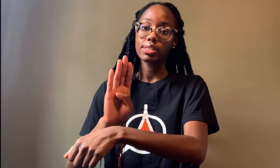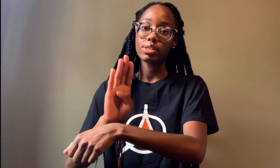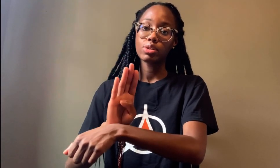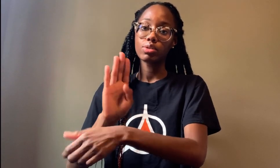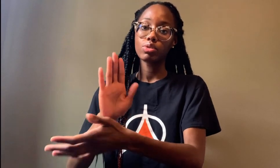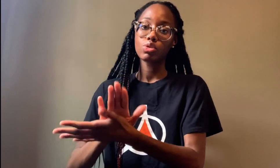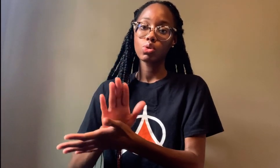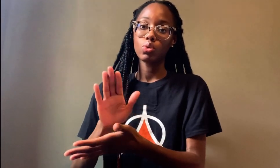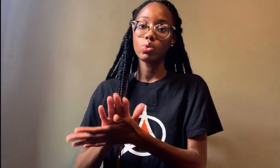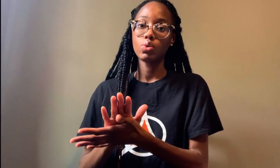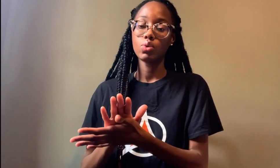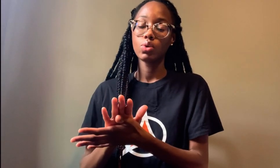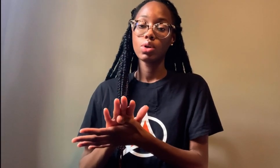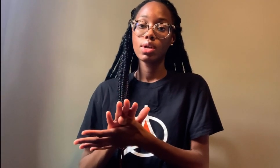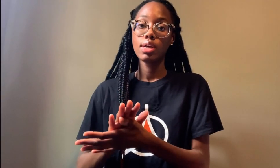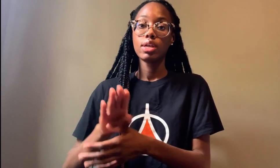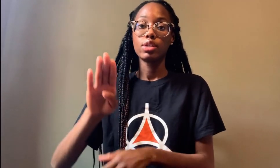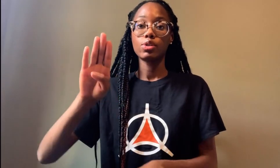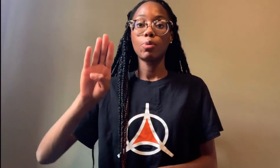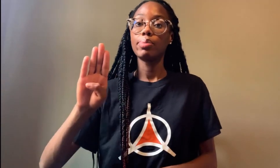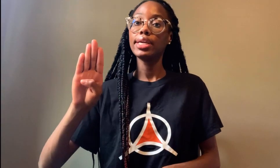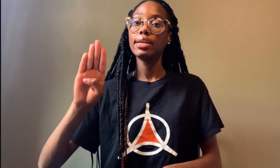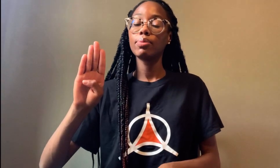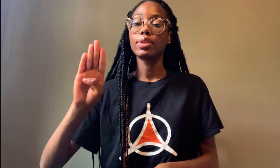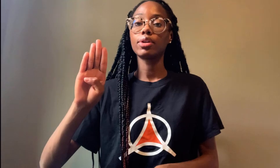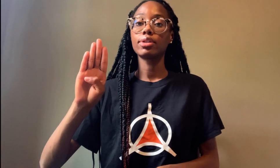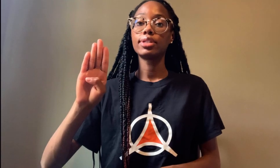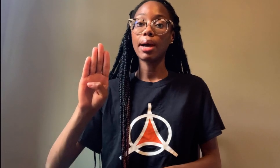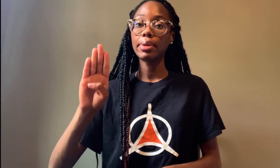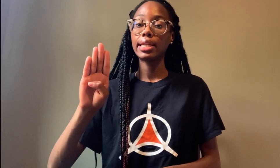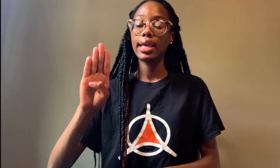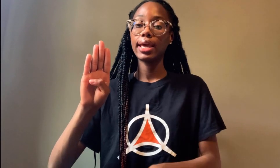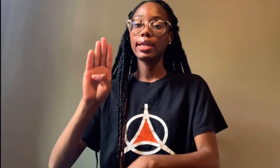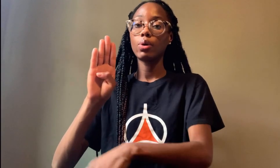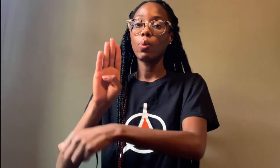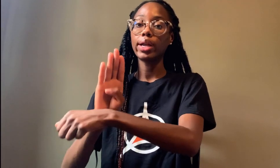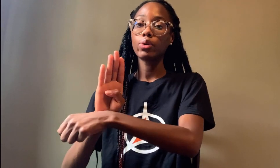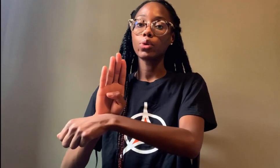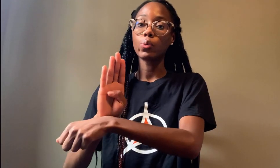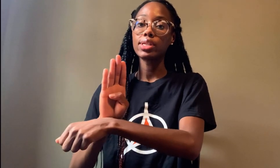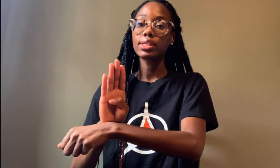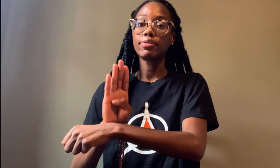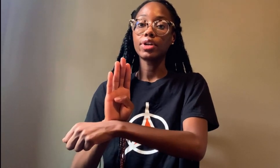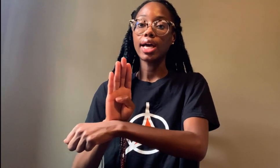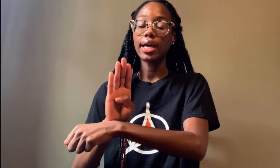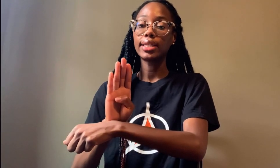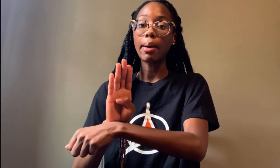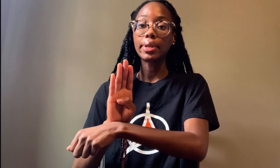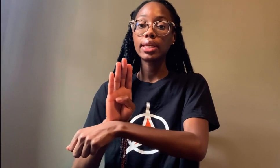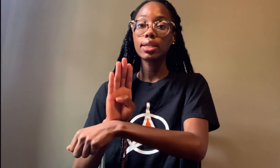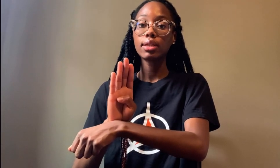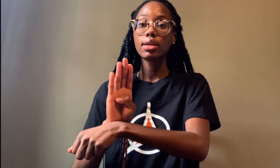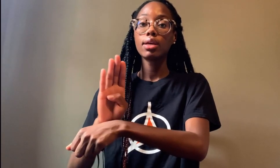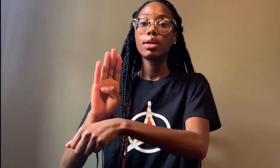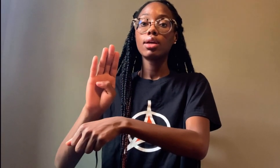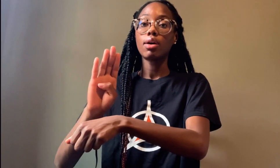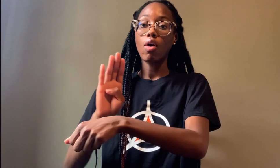business, school. So B with your dominant hand right on the wrist of your non-dominant